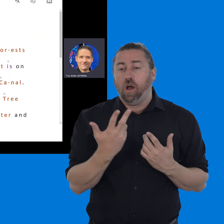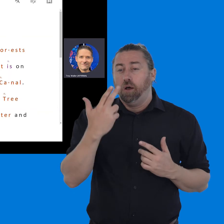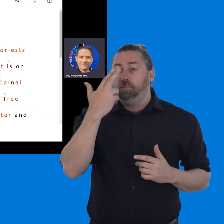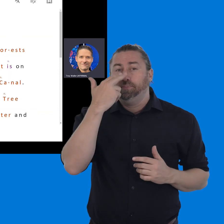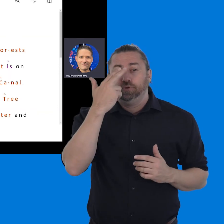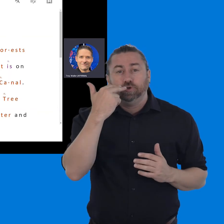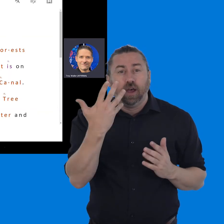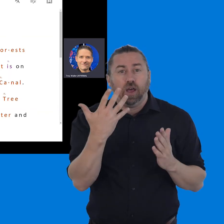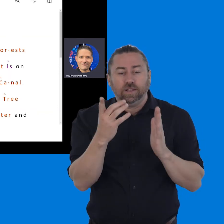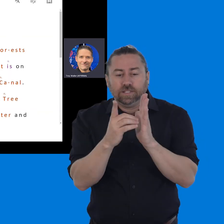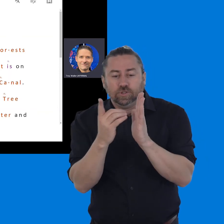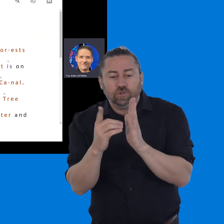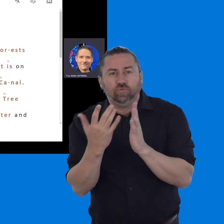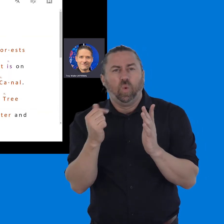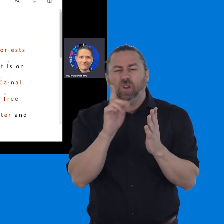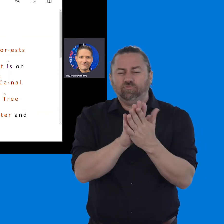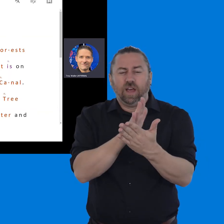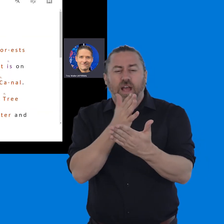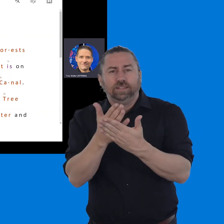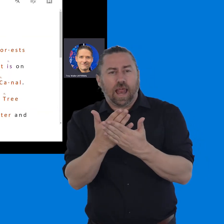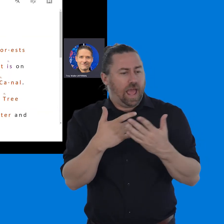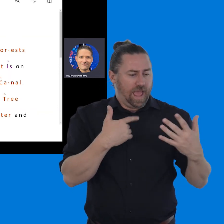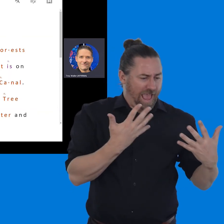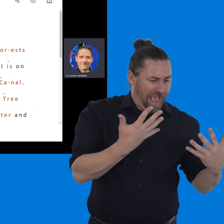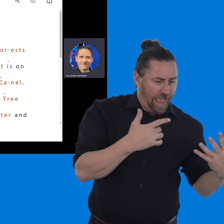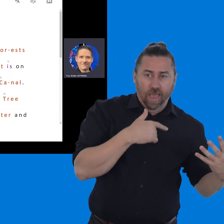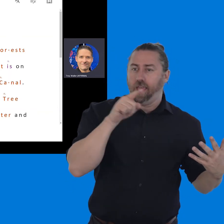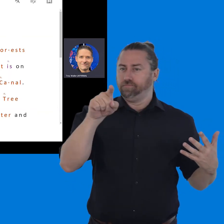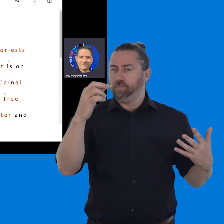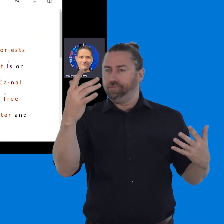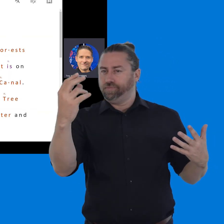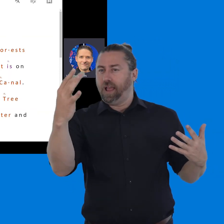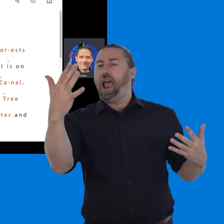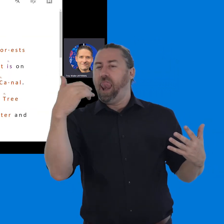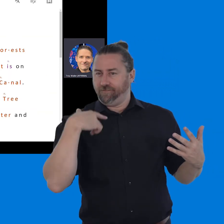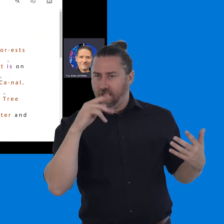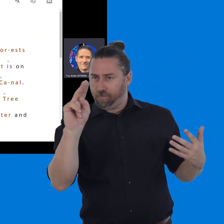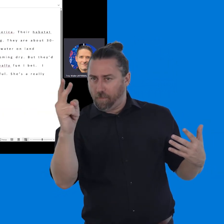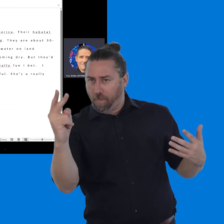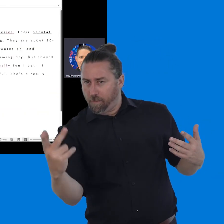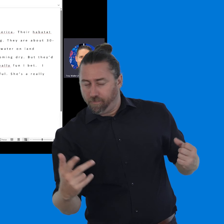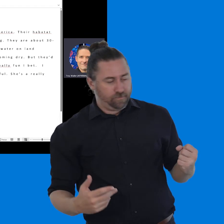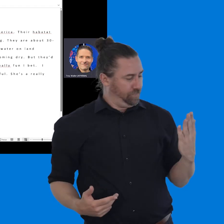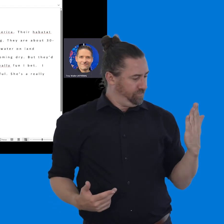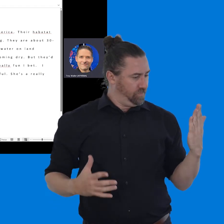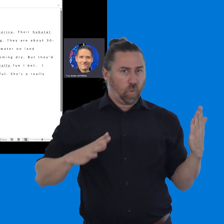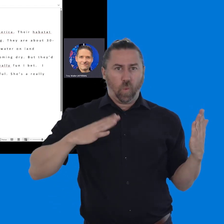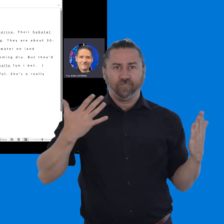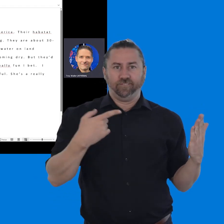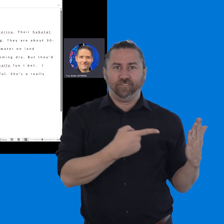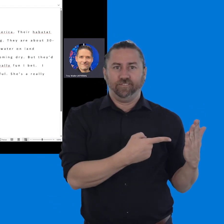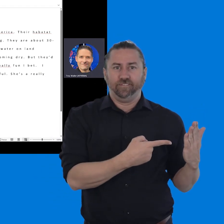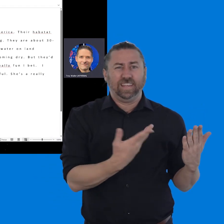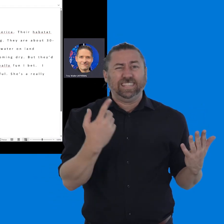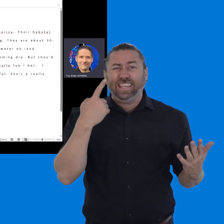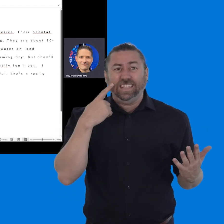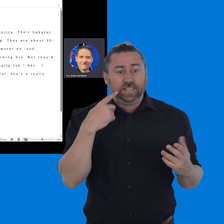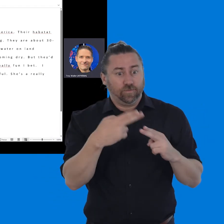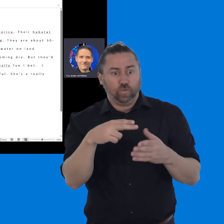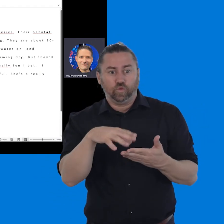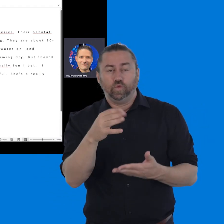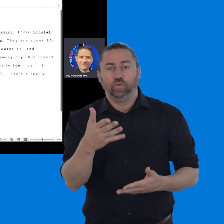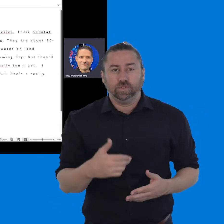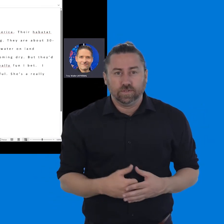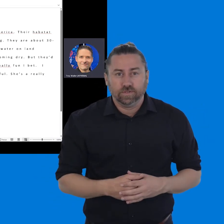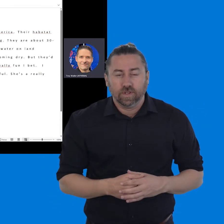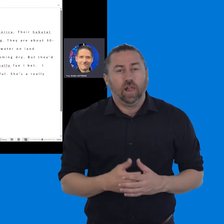if I want. So things like picture dictionary and other things and translate, etc., may be better in here, but the actual doing of the writing is